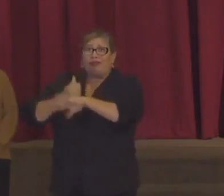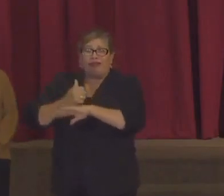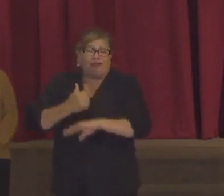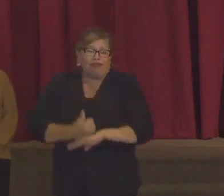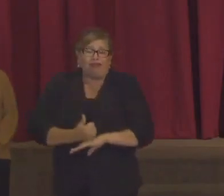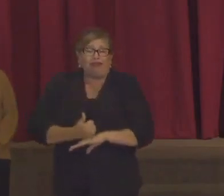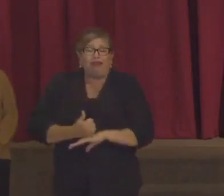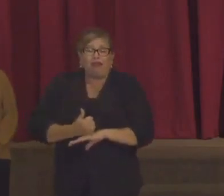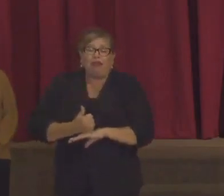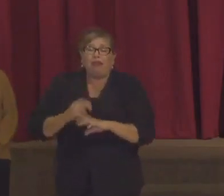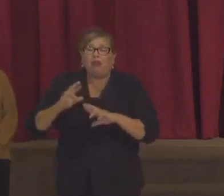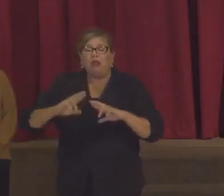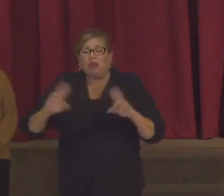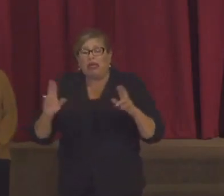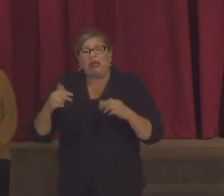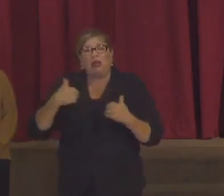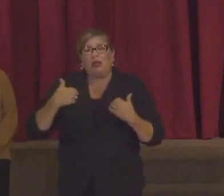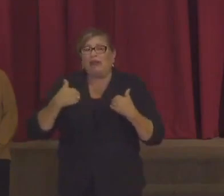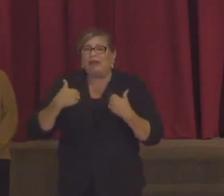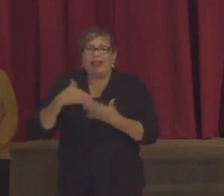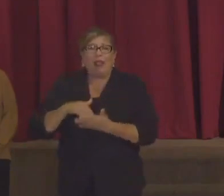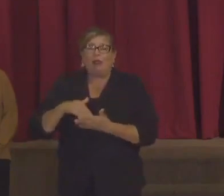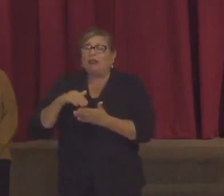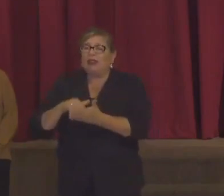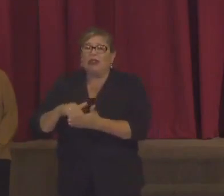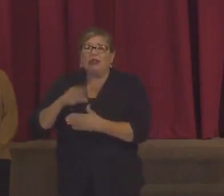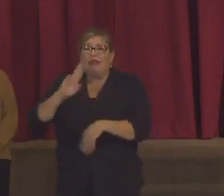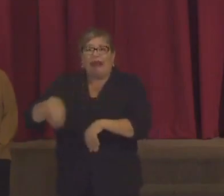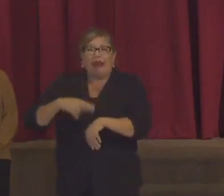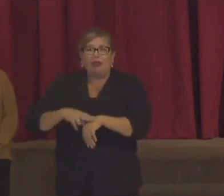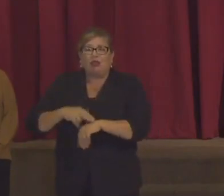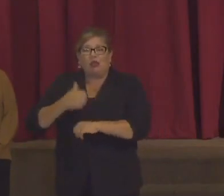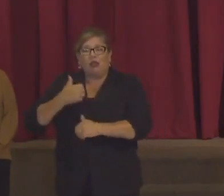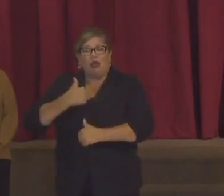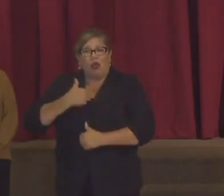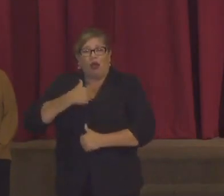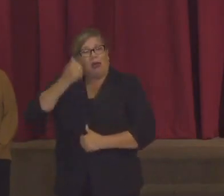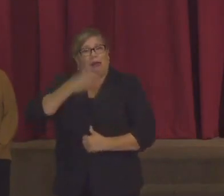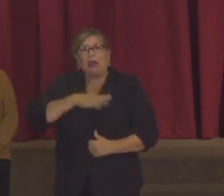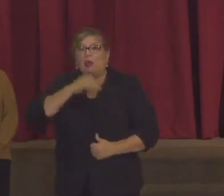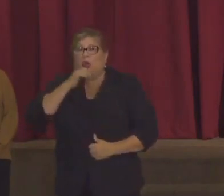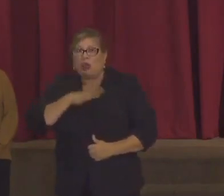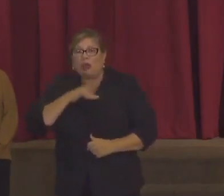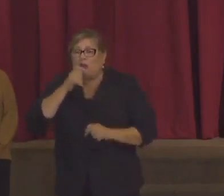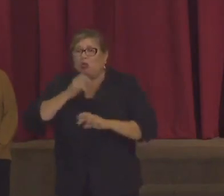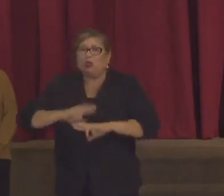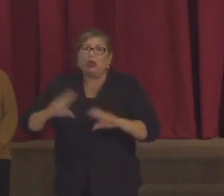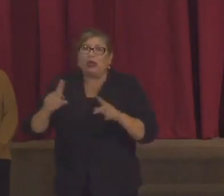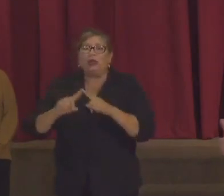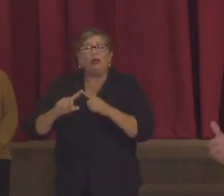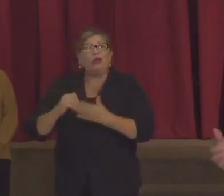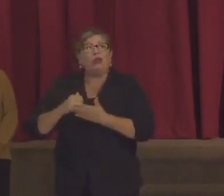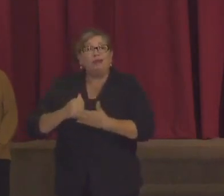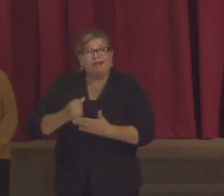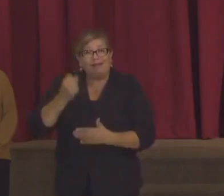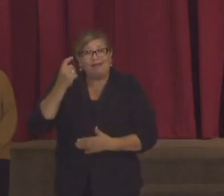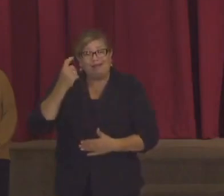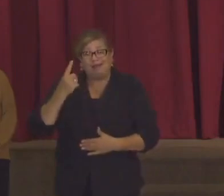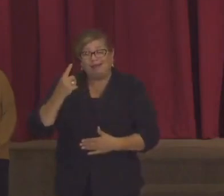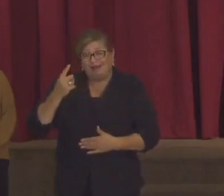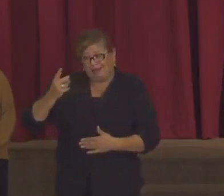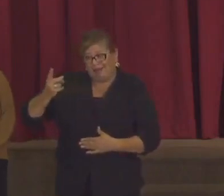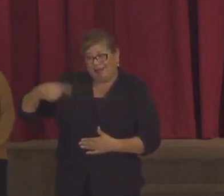up, but thousands and thousands of National Guardsmen and women, by the way, who are also members of the